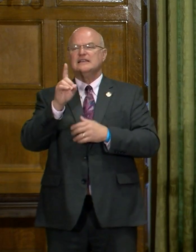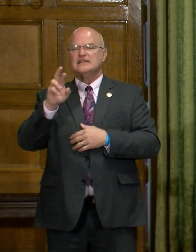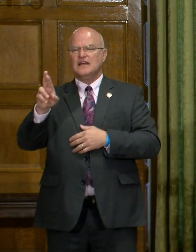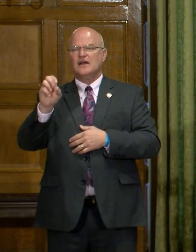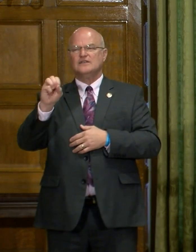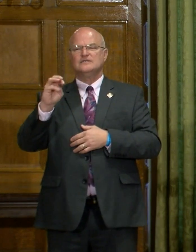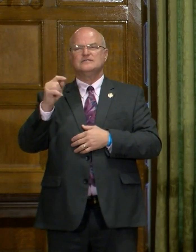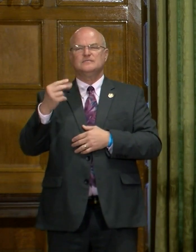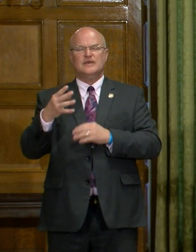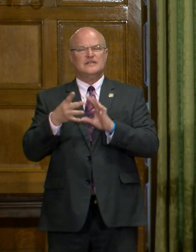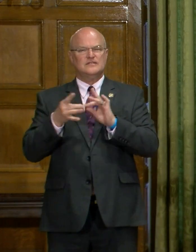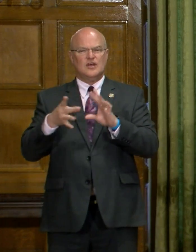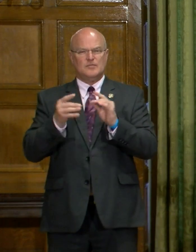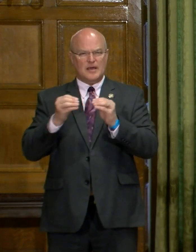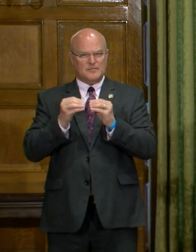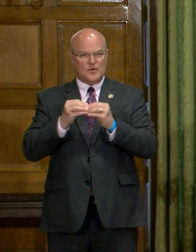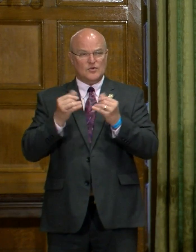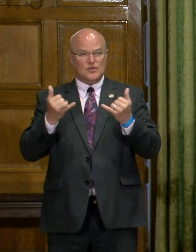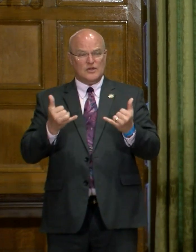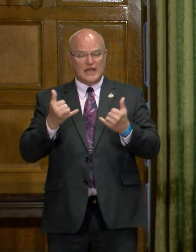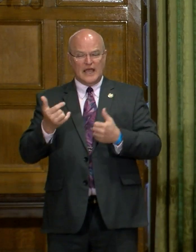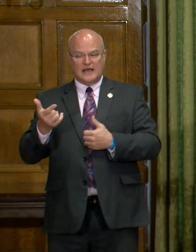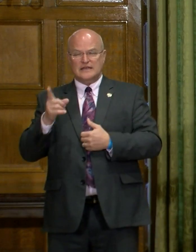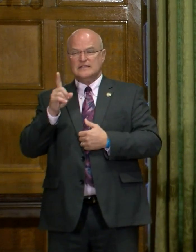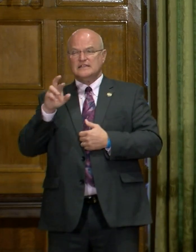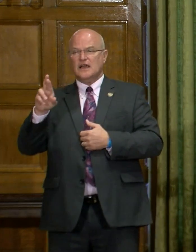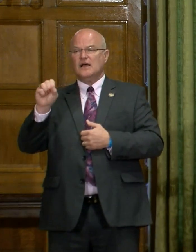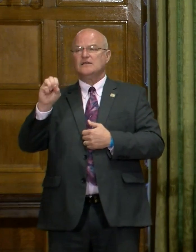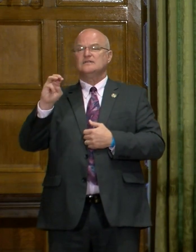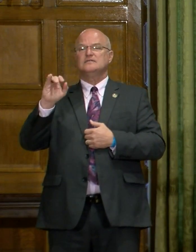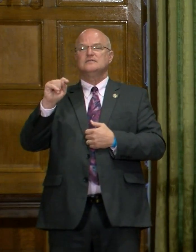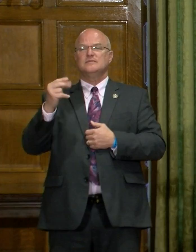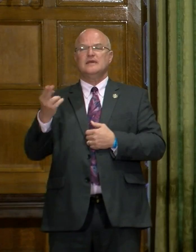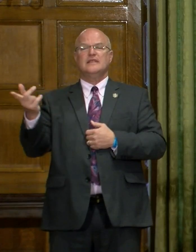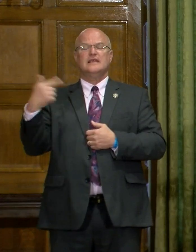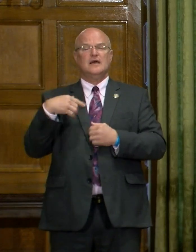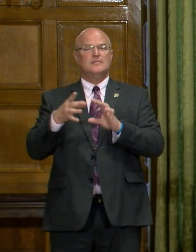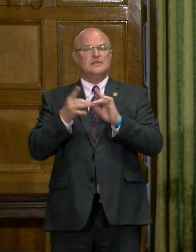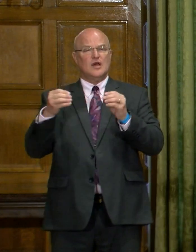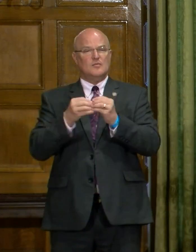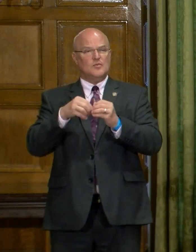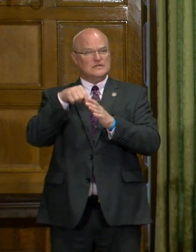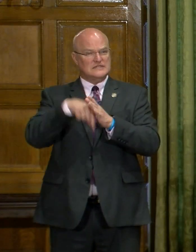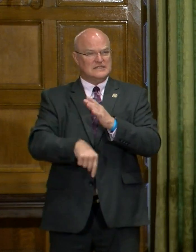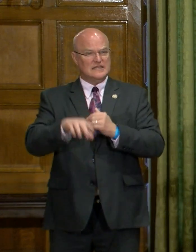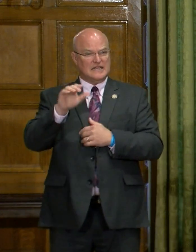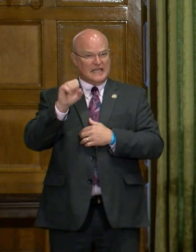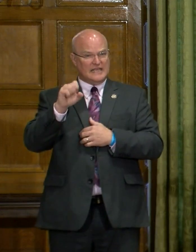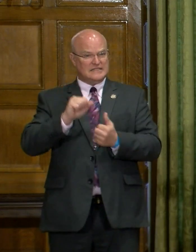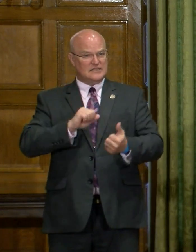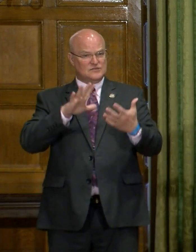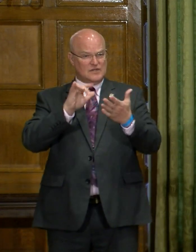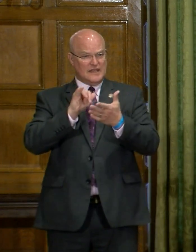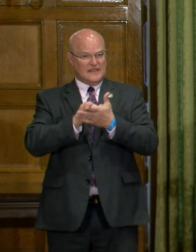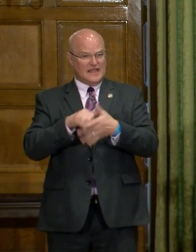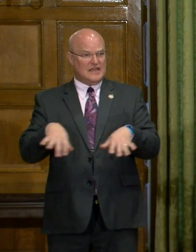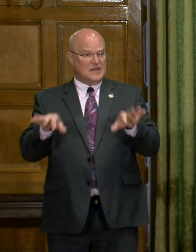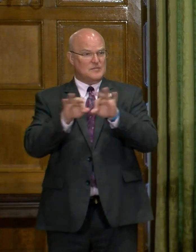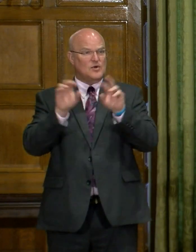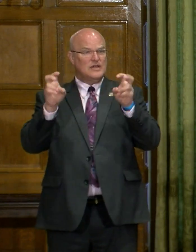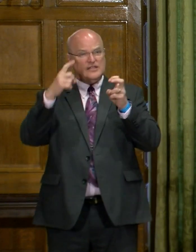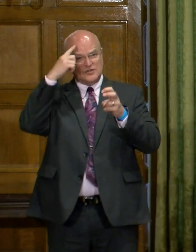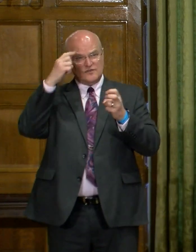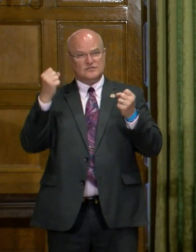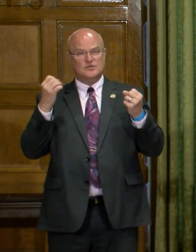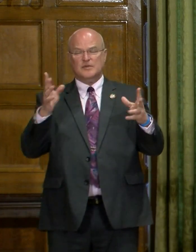address that a little bit more. So Dr. Smith, if you could come and talk about more in detail the cases and address that important issue